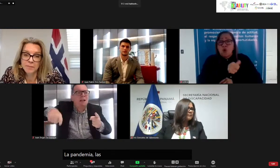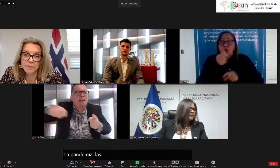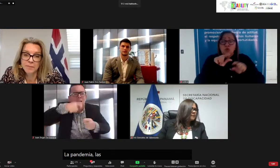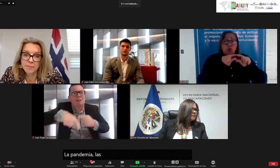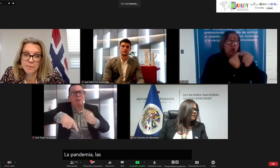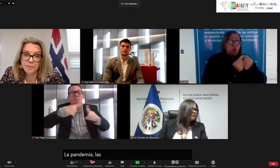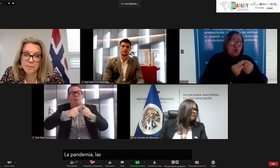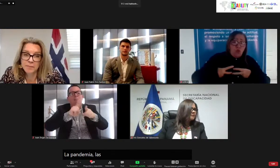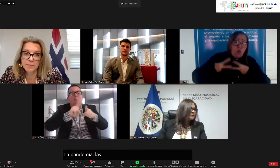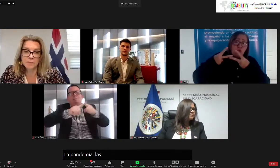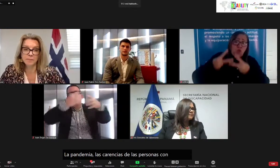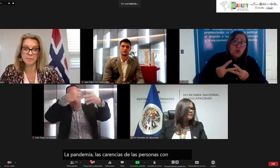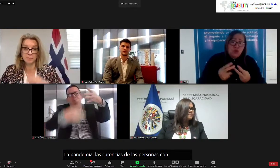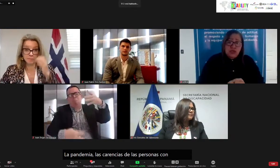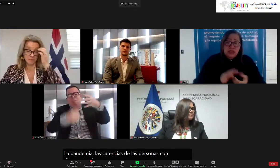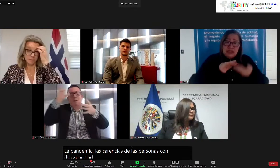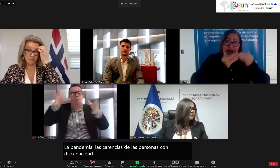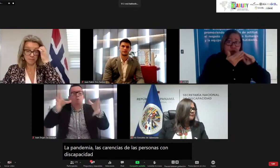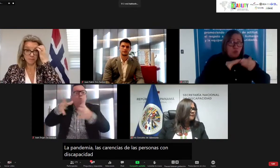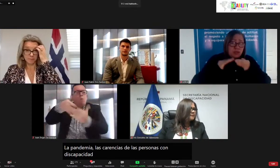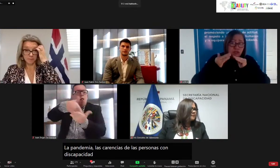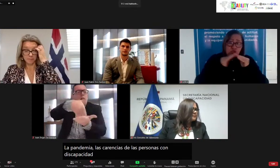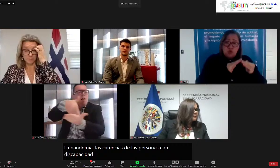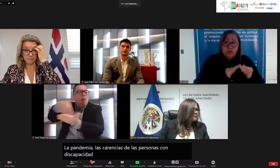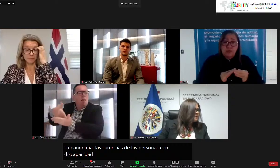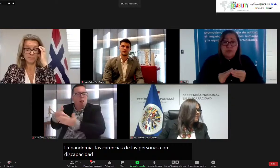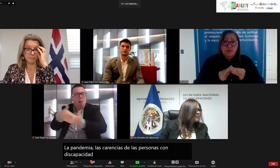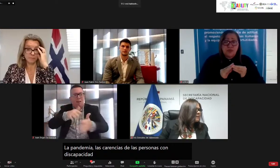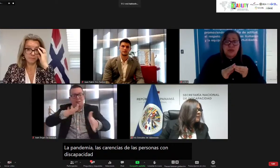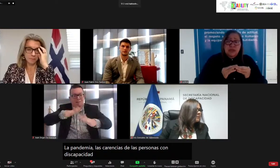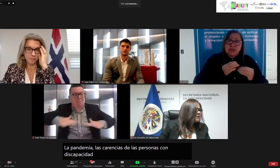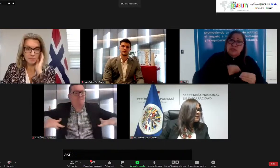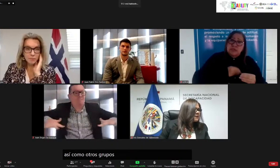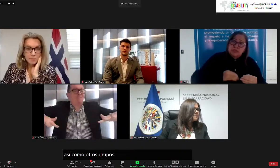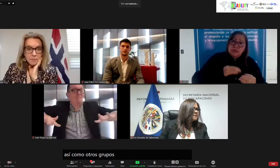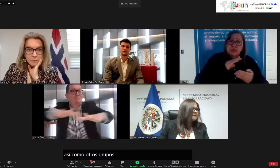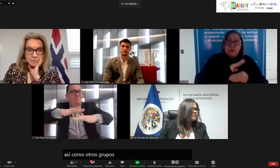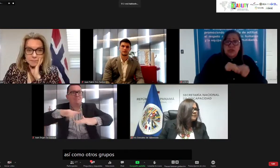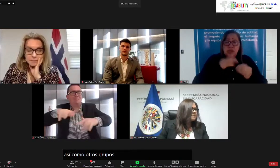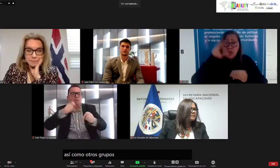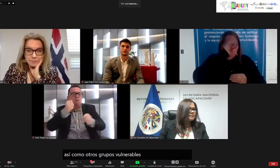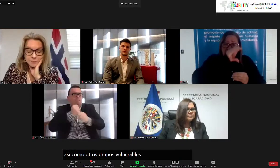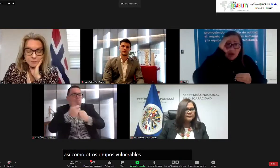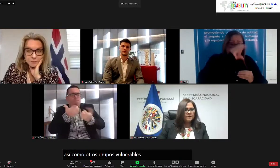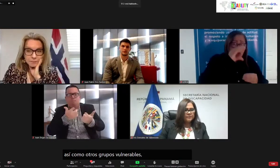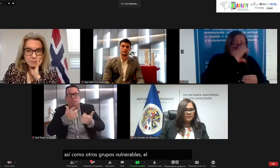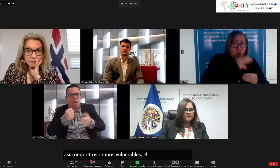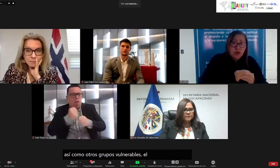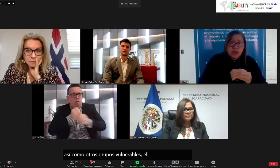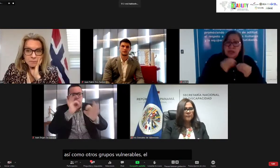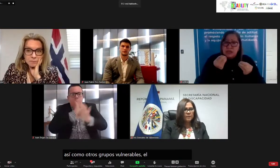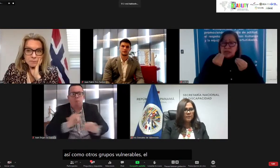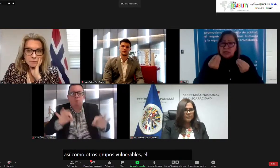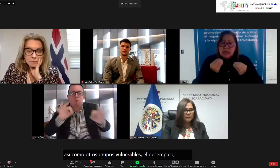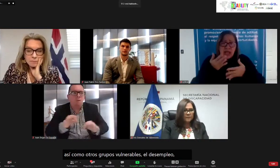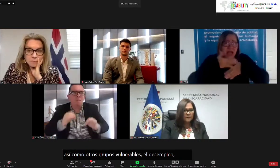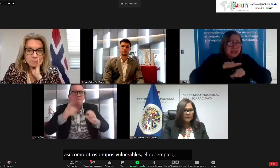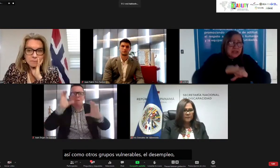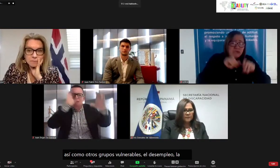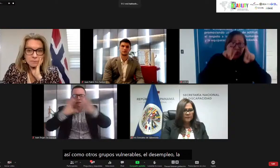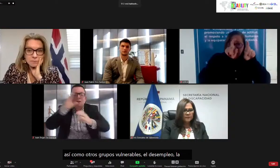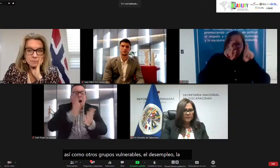people with disabilities and the other vulnerable groups of the population were hit by